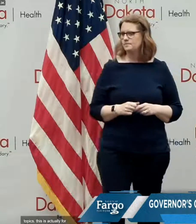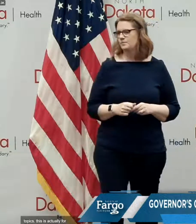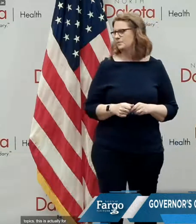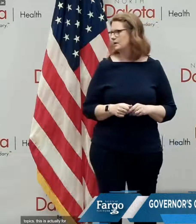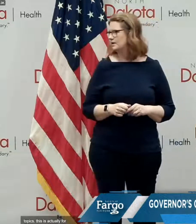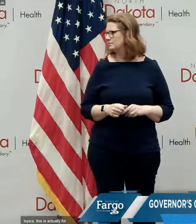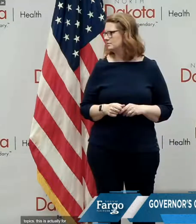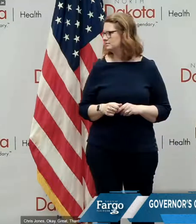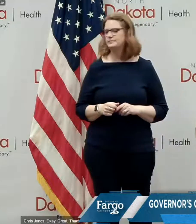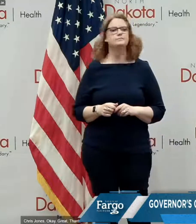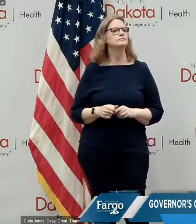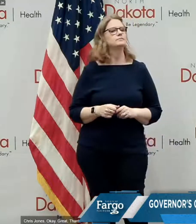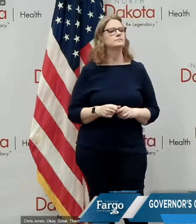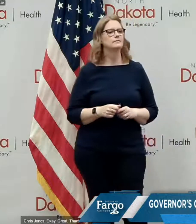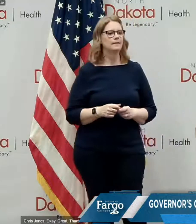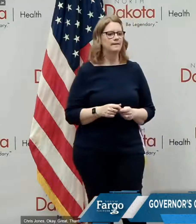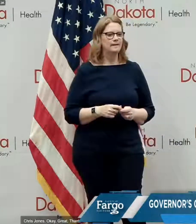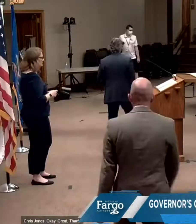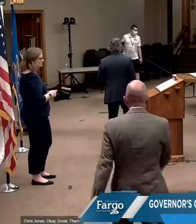Chris?